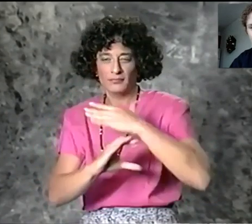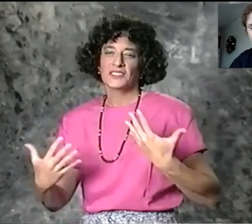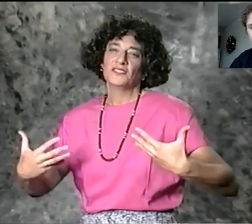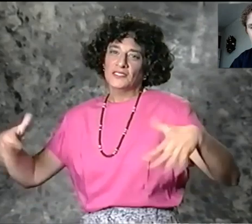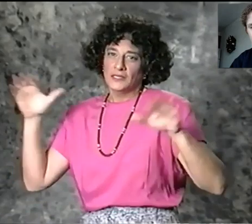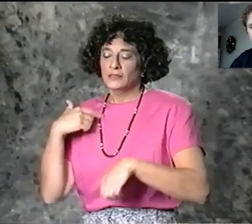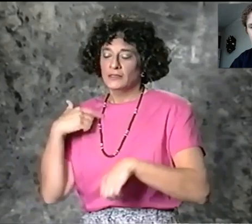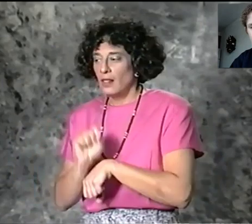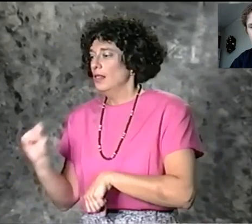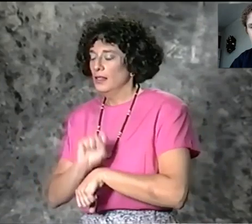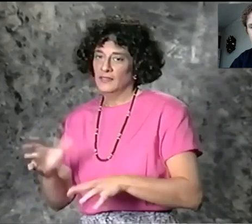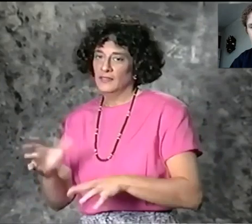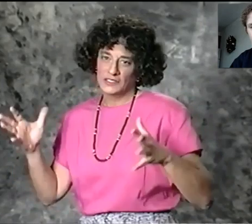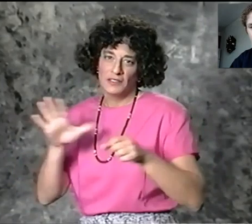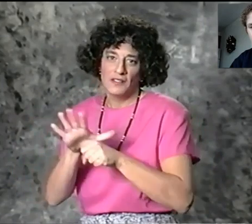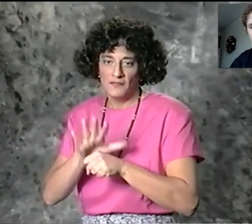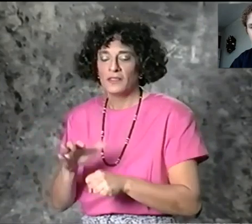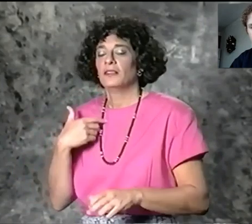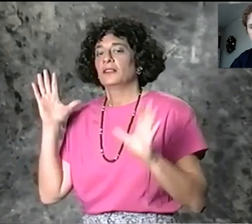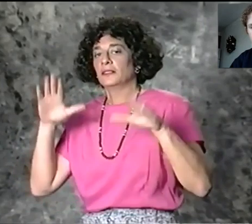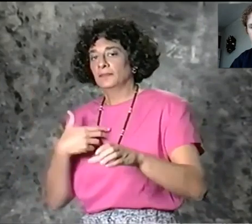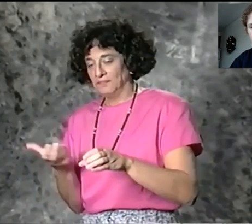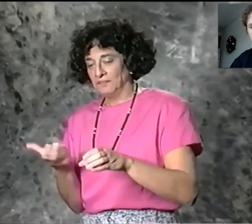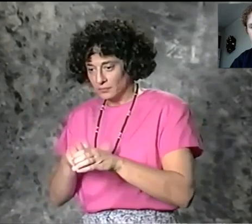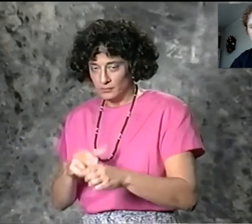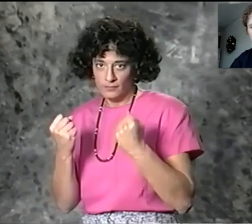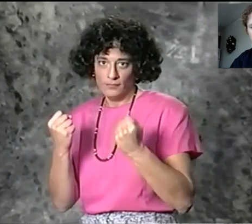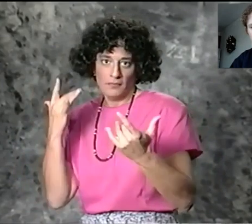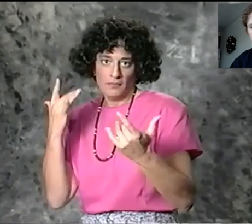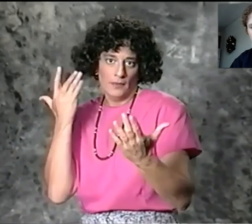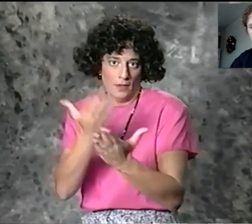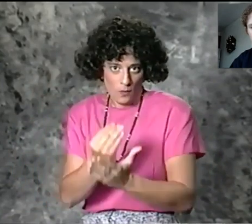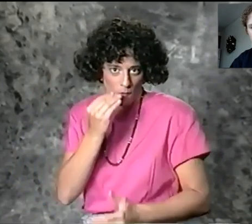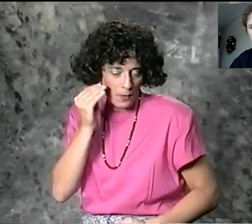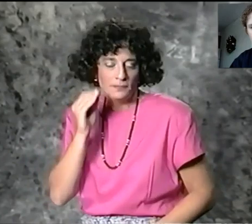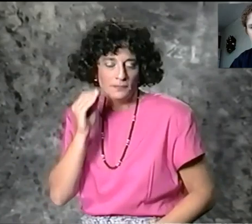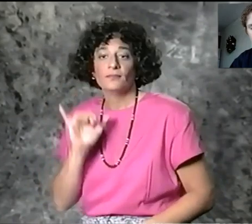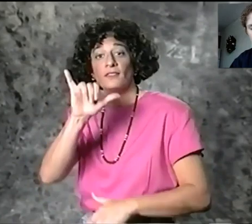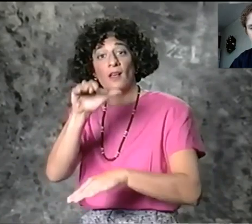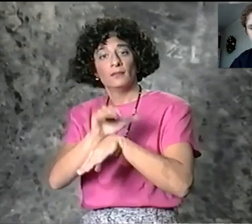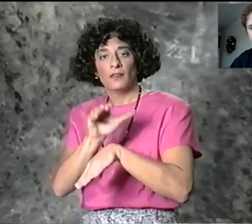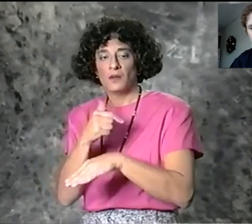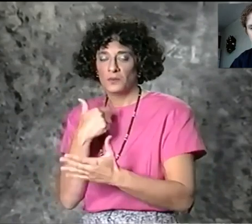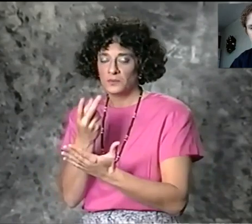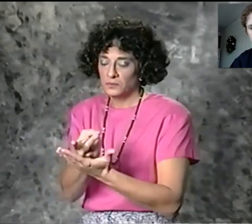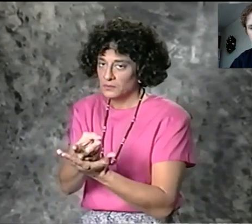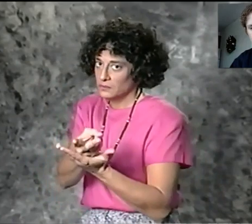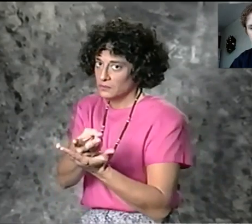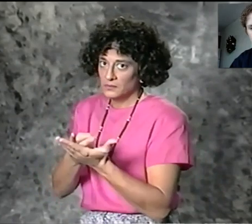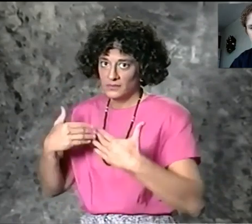As the sun's going down, I'm finished working for the day. I feel like I've done enough. And I drive back home. And that